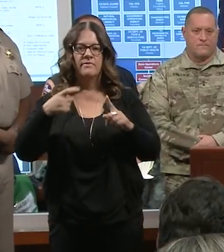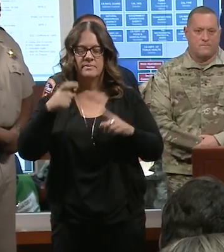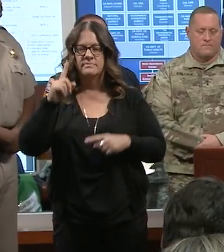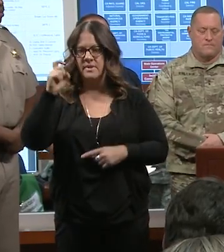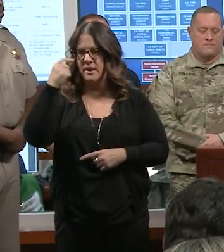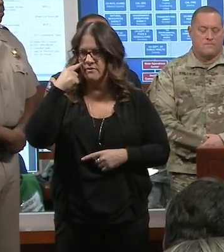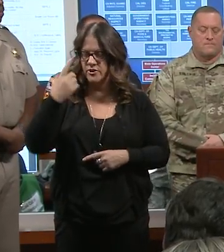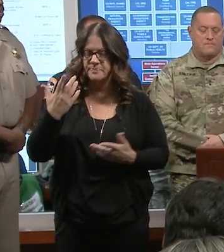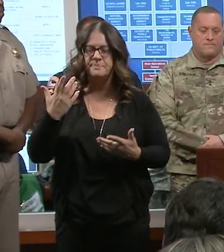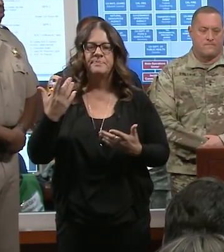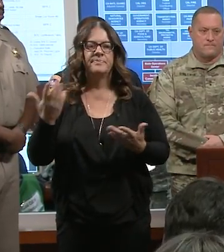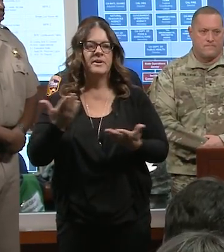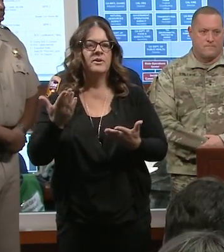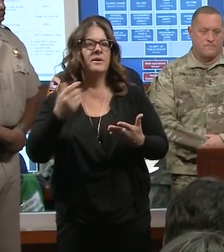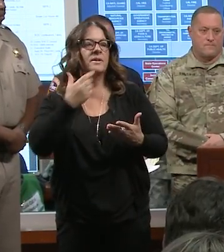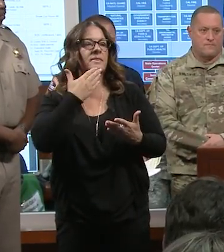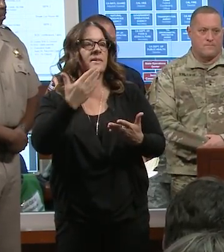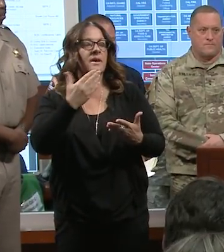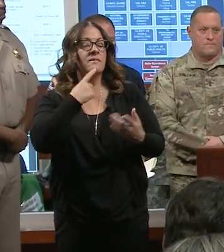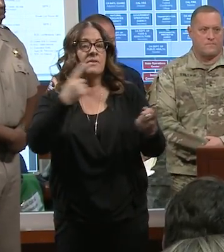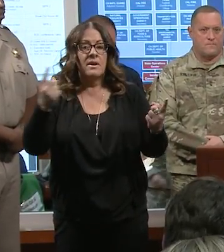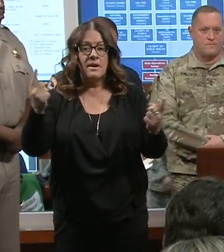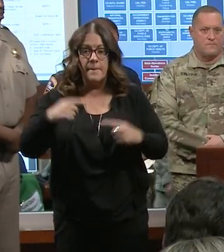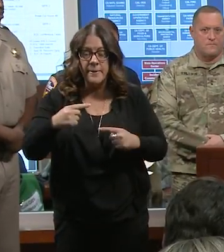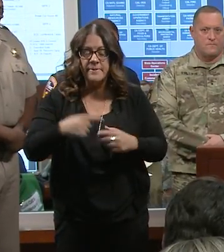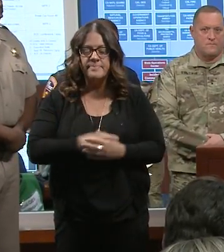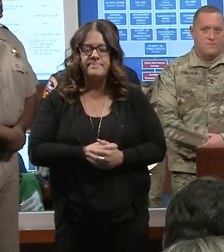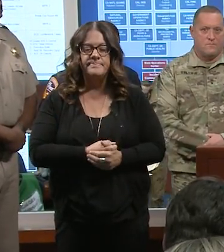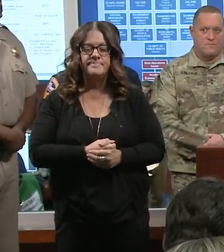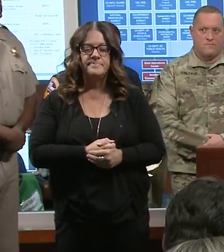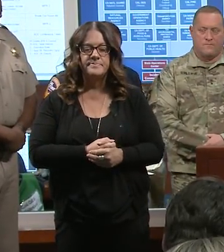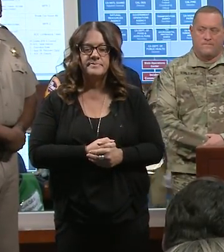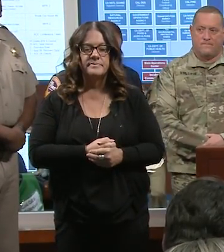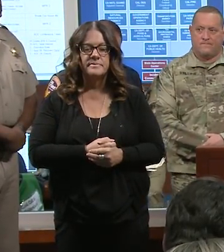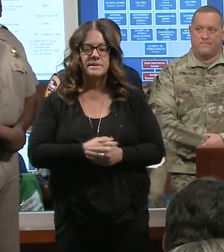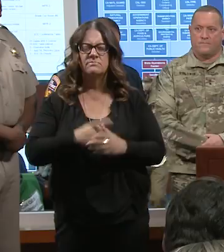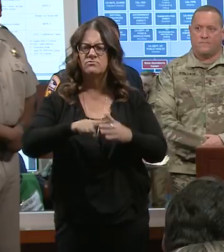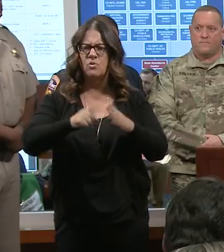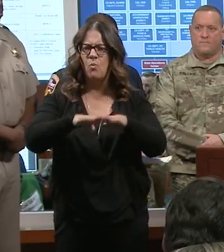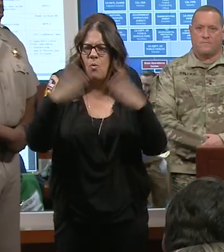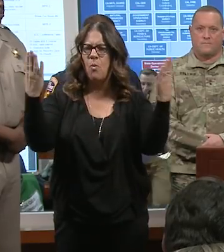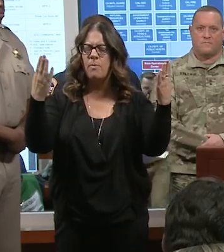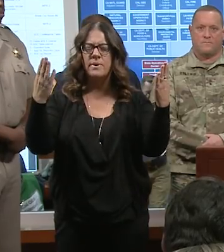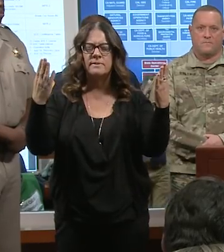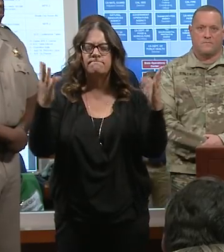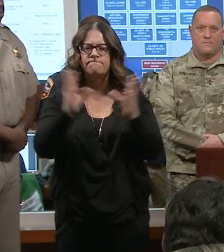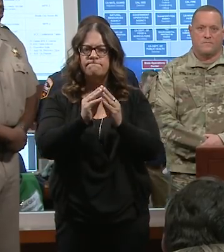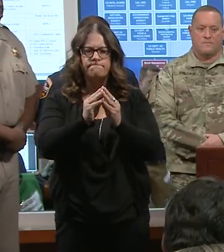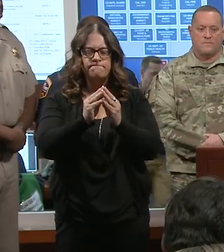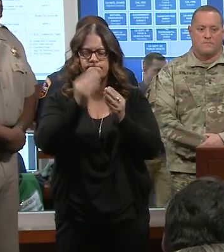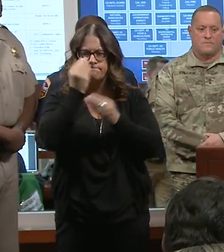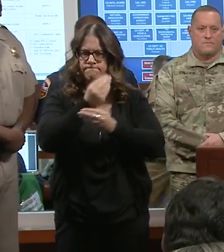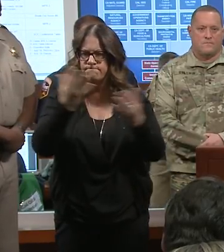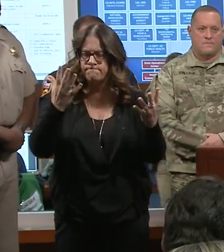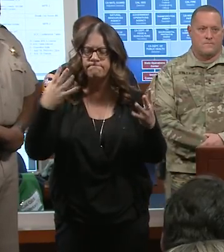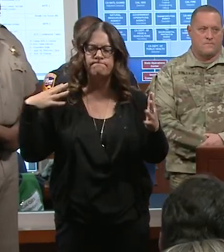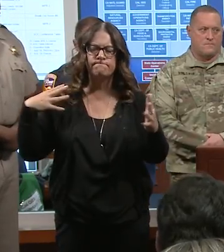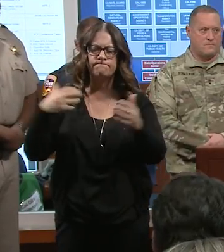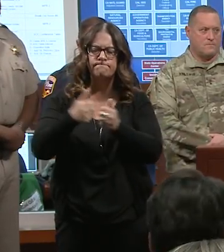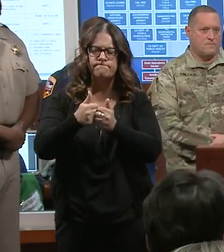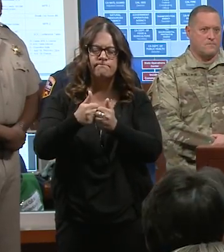Thank you for coming in. We're going to begin the briefing today on the update of the wildfire